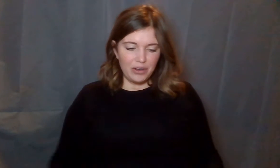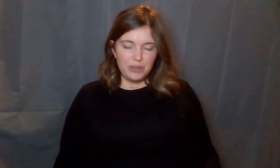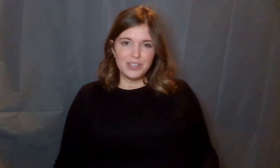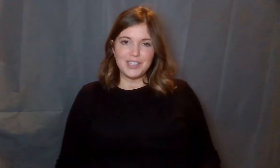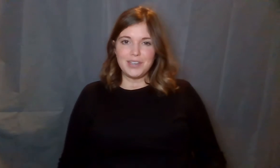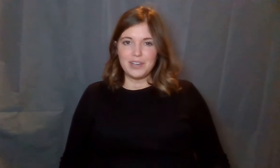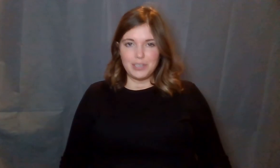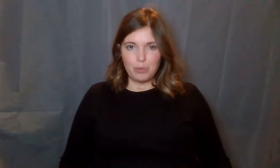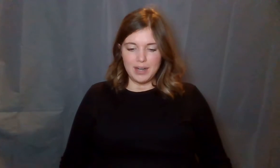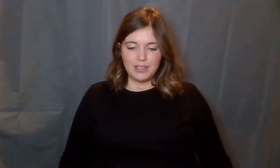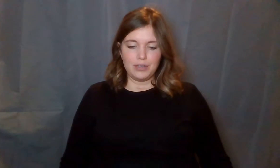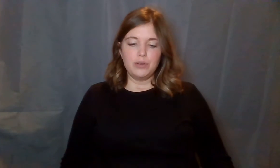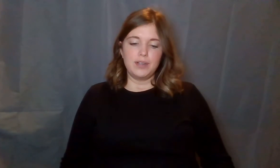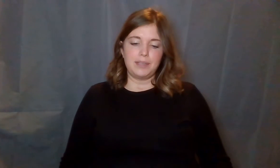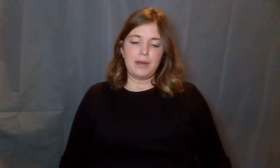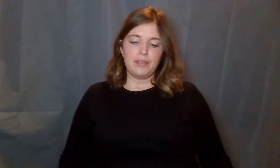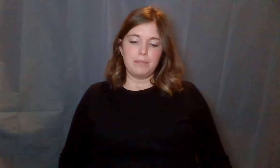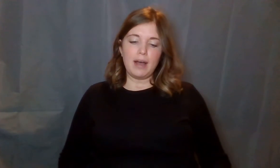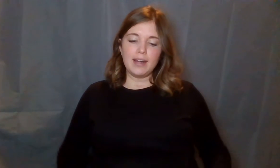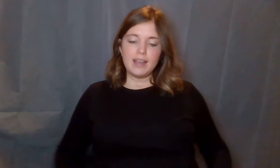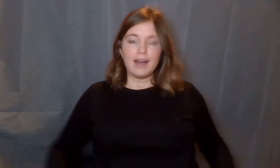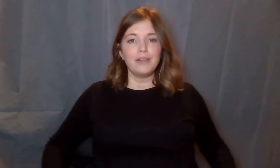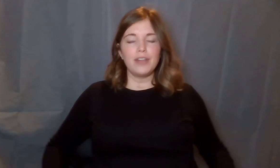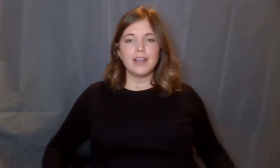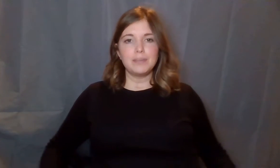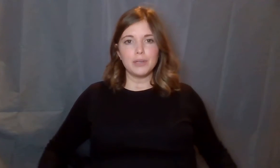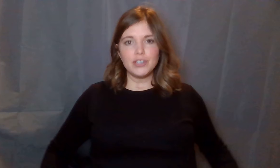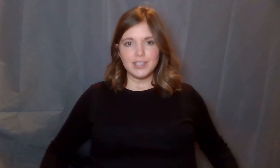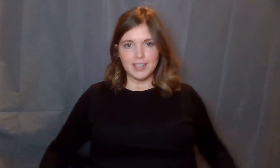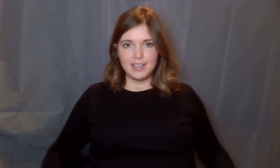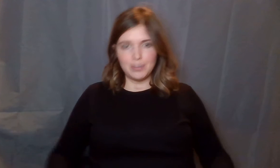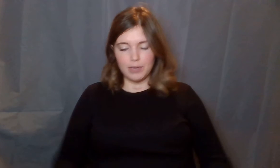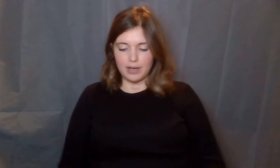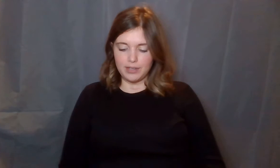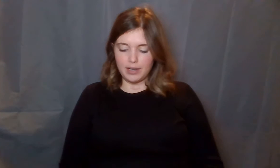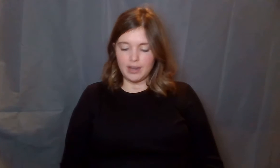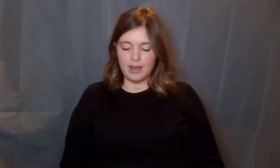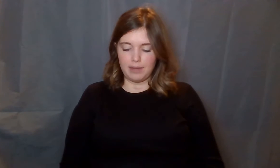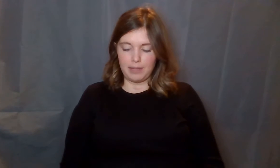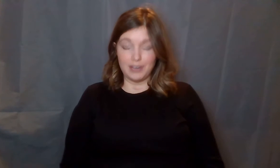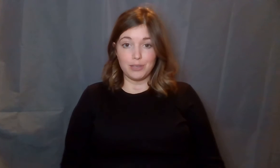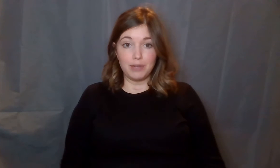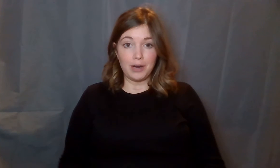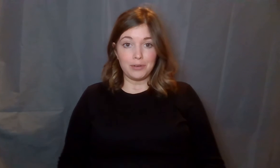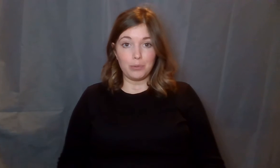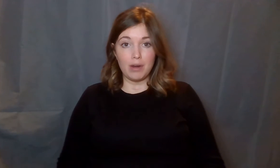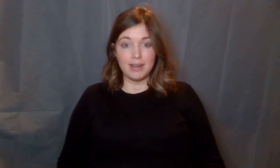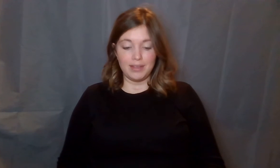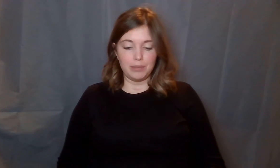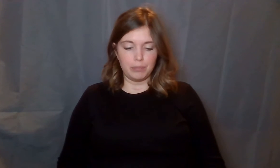Hello, this is Unit 22. It's about the body, health, and emergencies. We are starting on page 301 in the